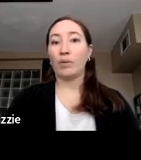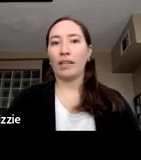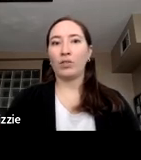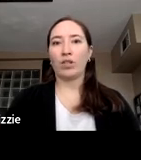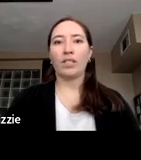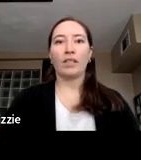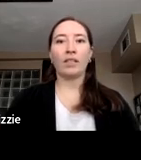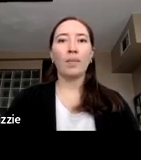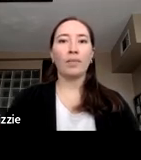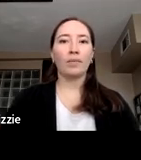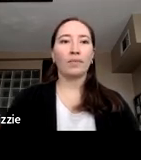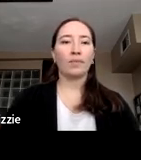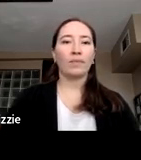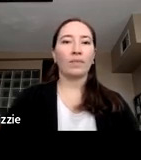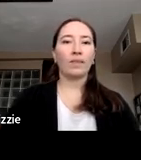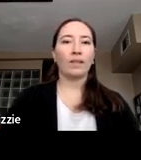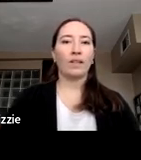I would write the instructions at the top.